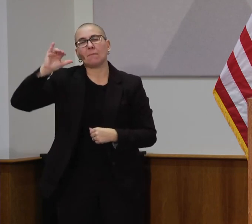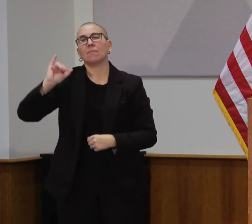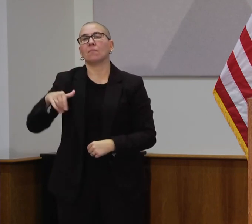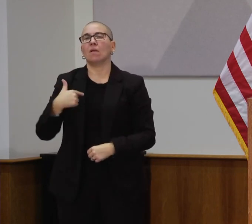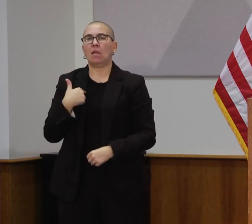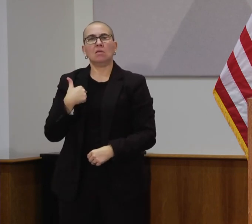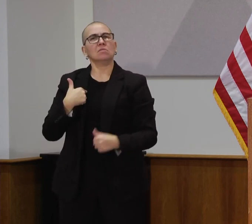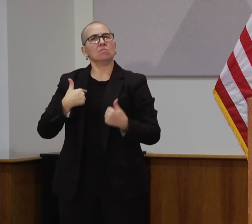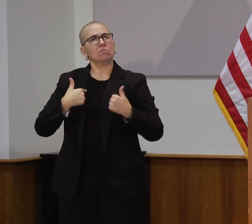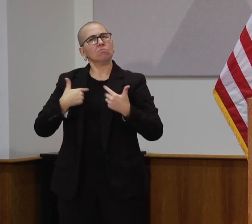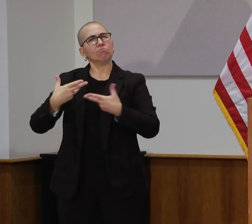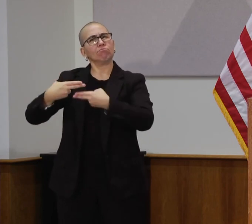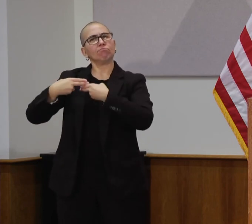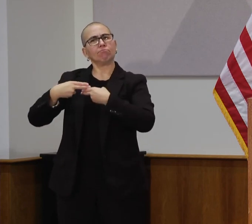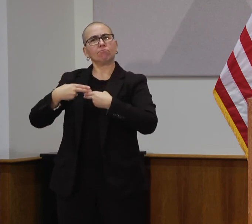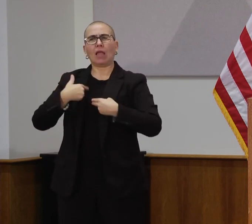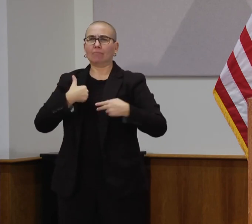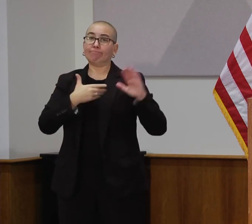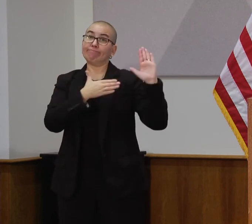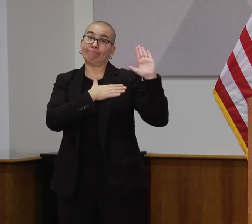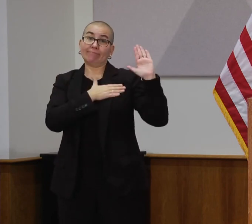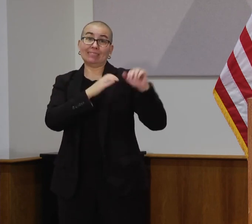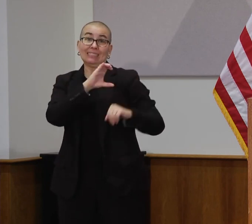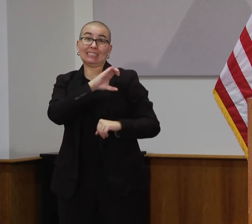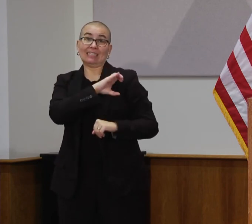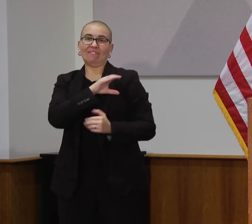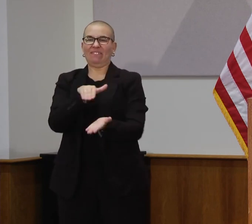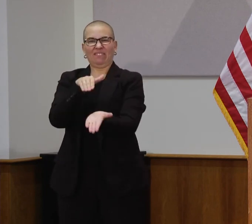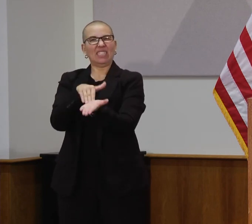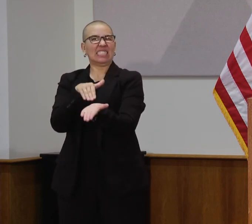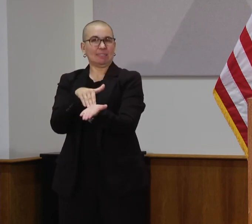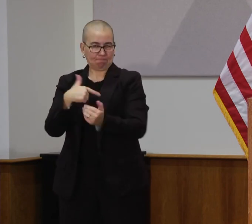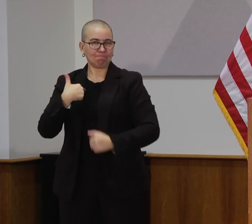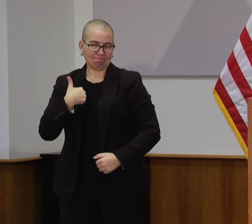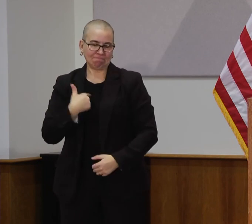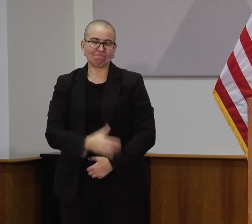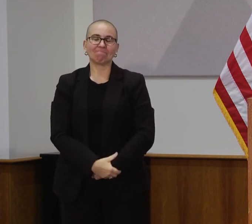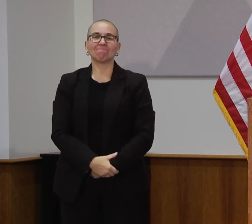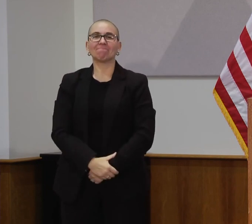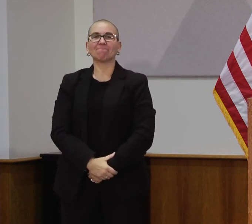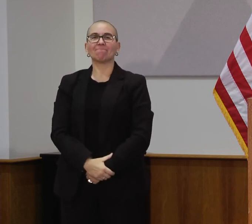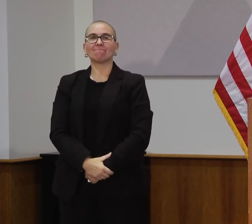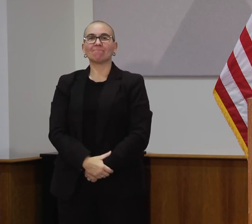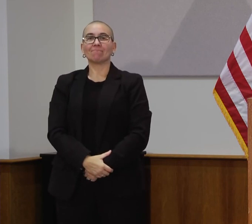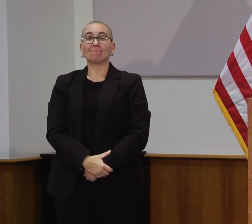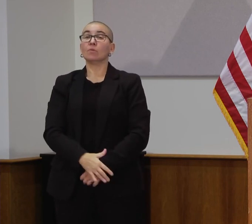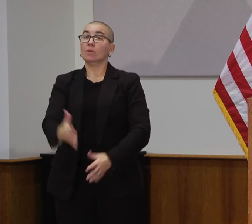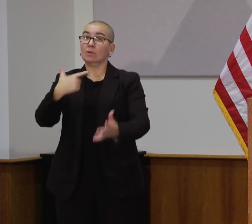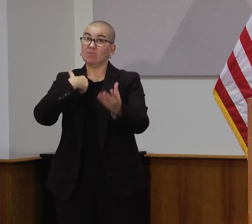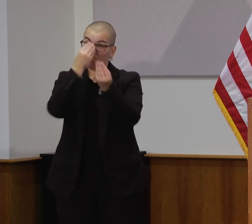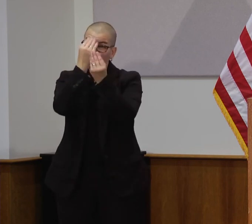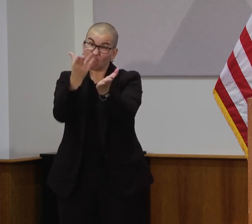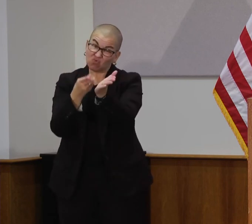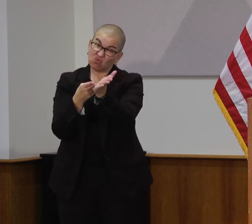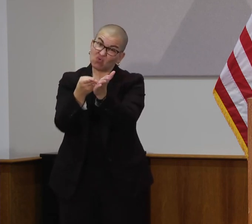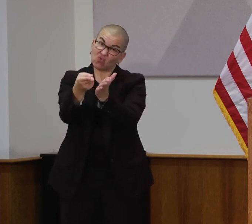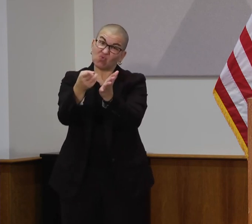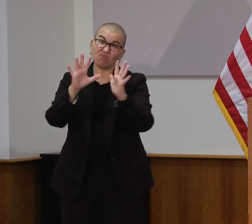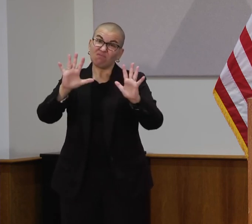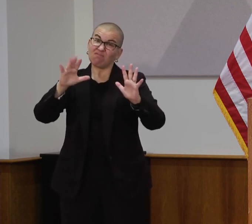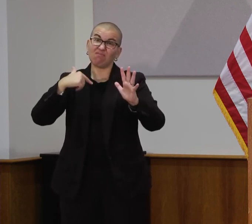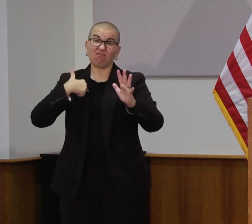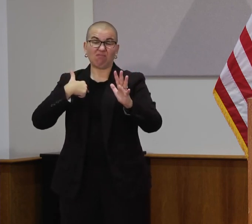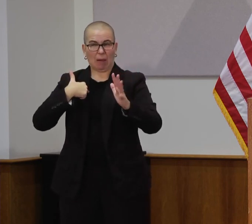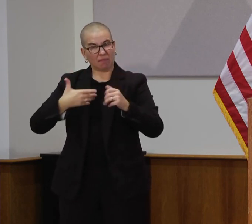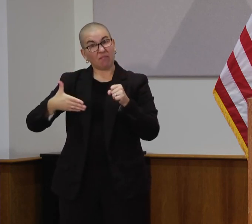physician. So today I talk to you with pride, hope, truth, anxiety, but mostly